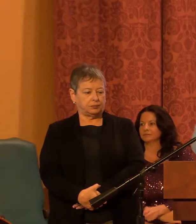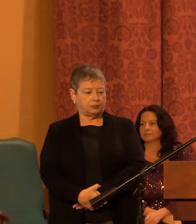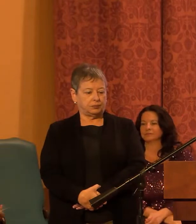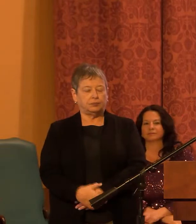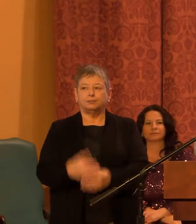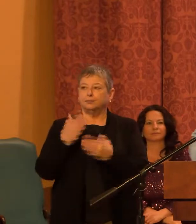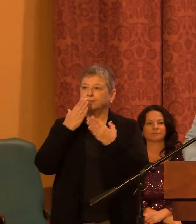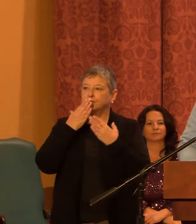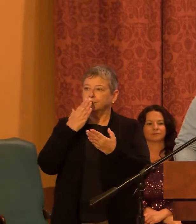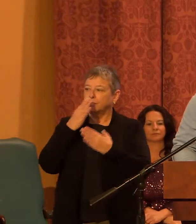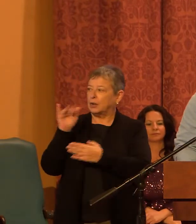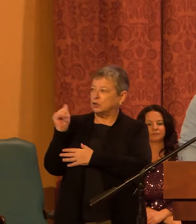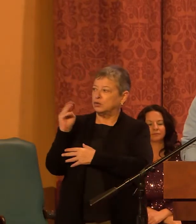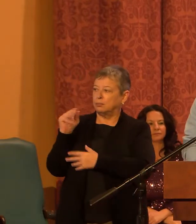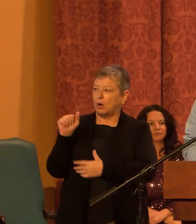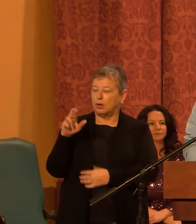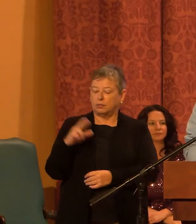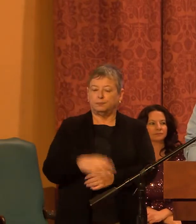Thank you, Jamar.